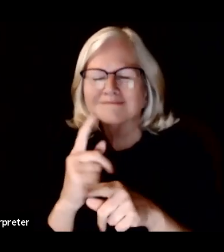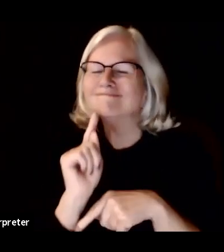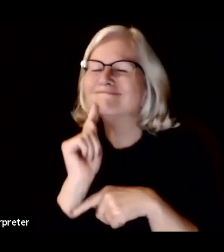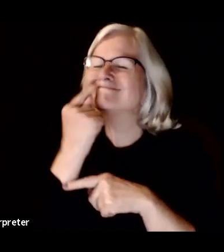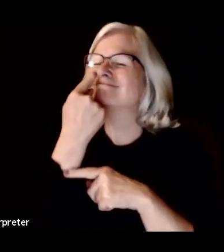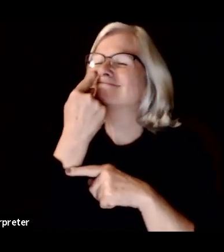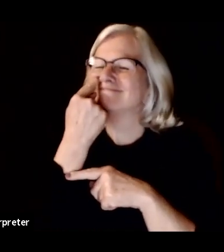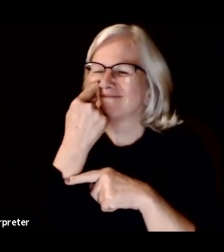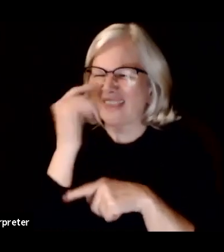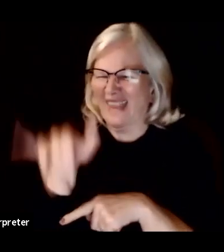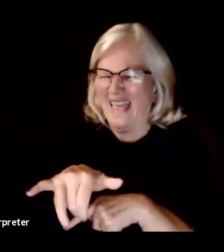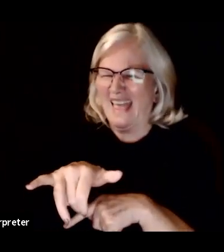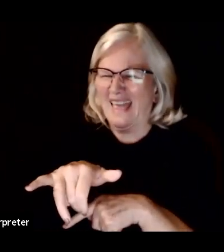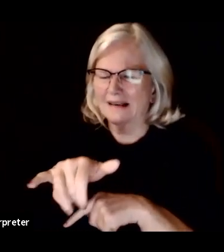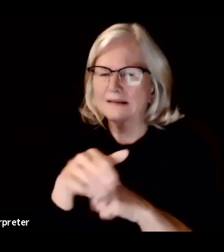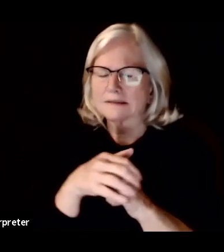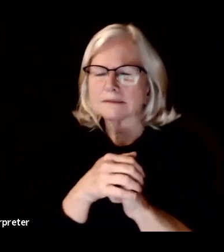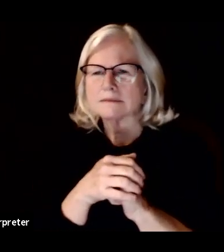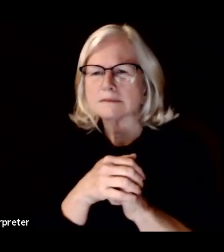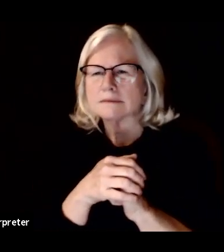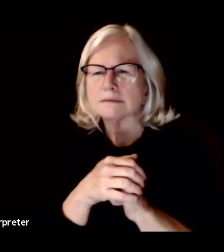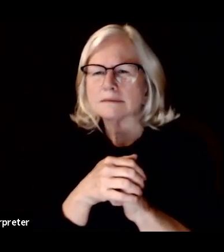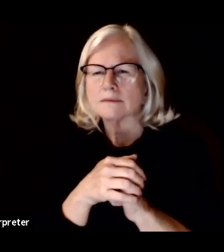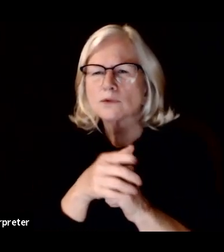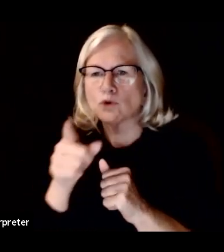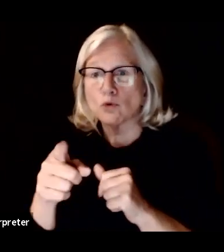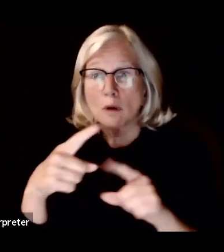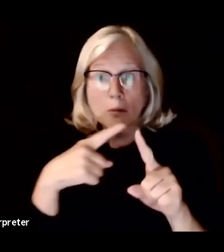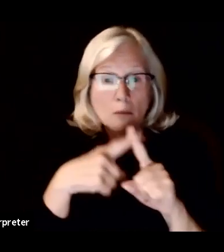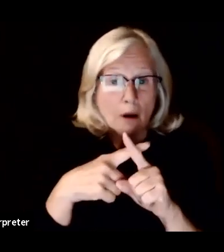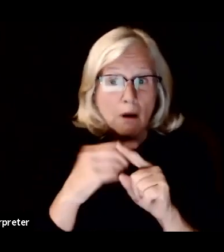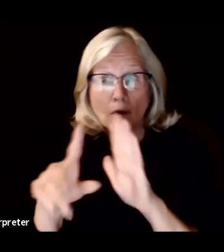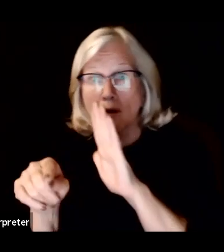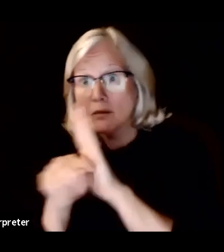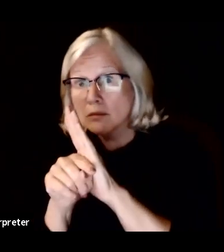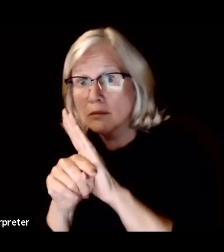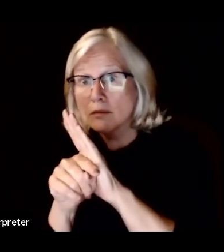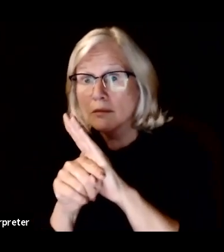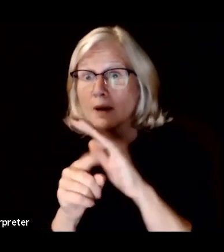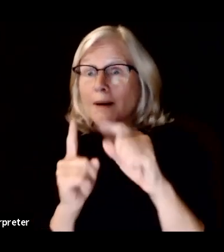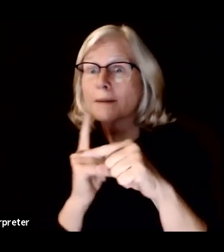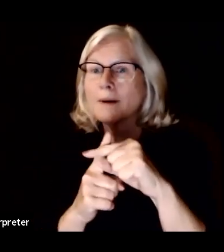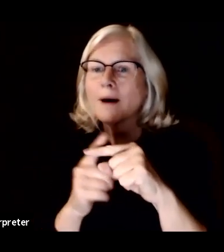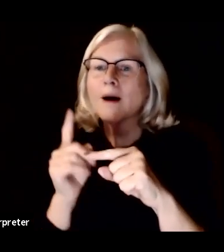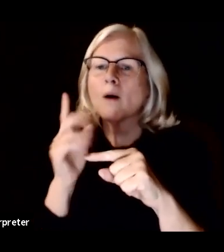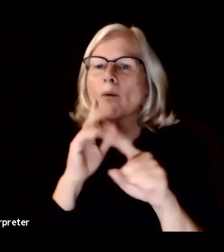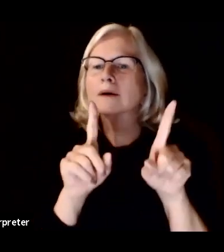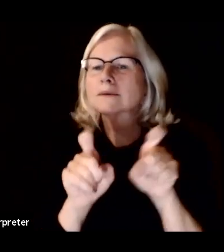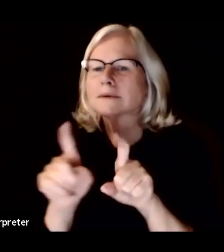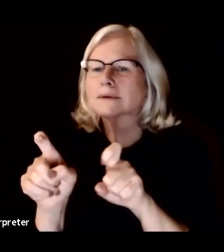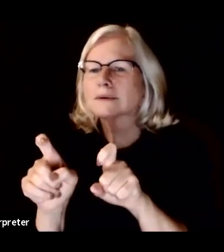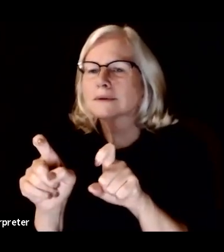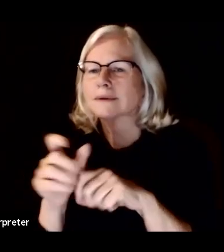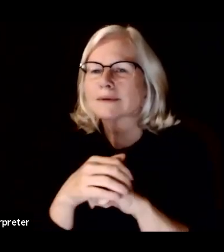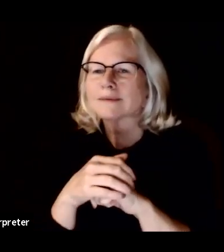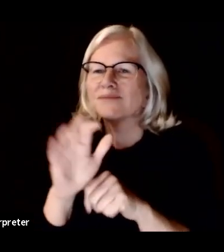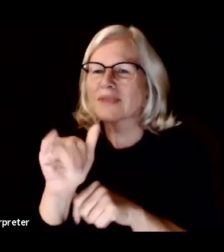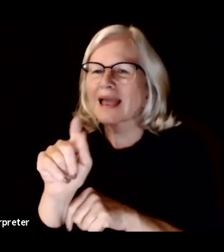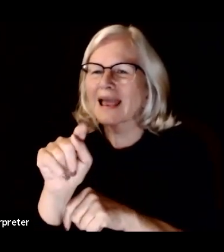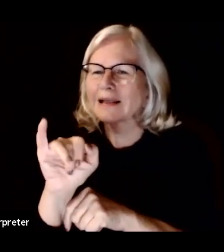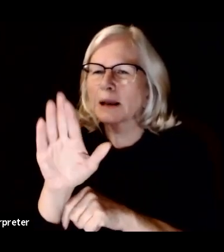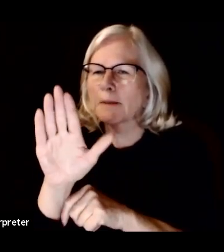COVID-19, as well as an antibody test to see if someone has previously had COVID-19. After agreeing